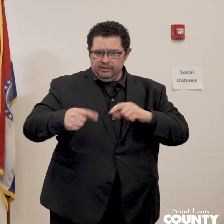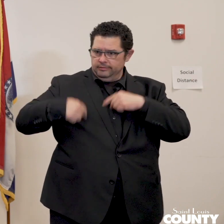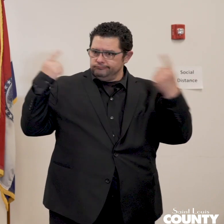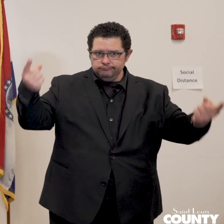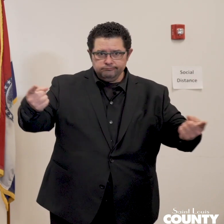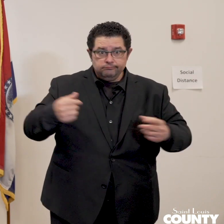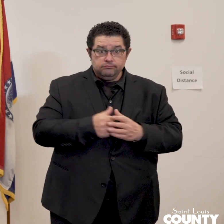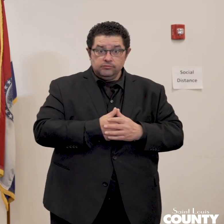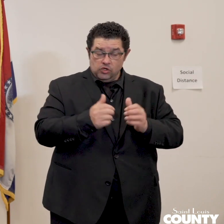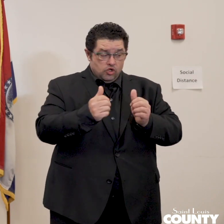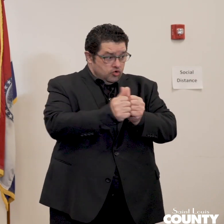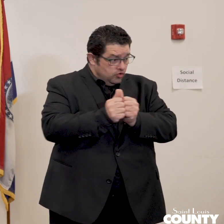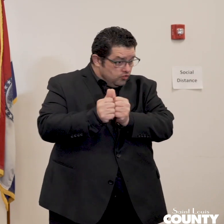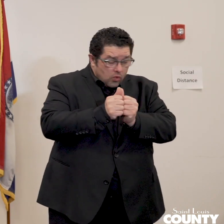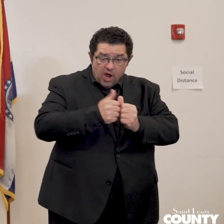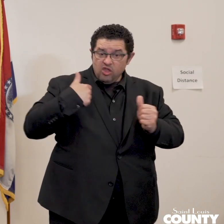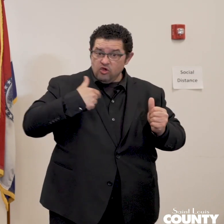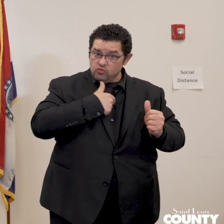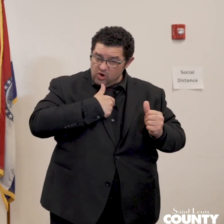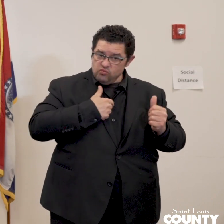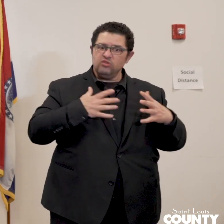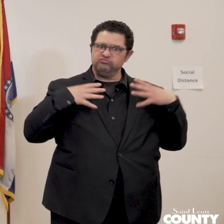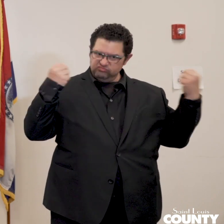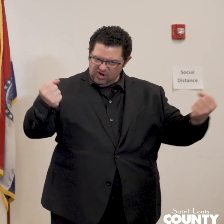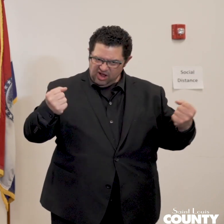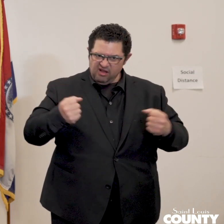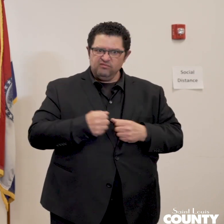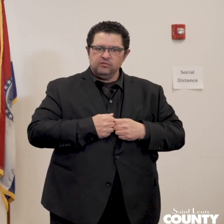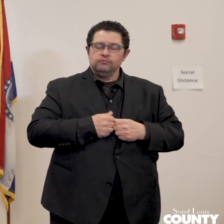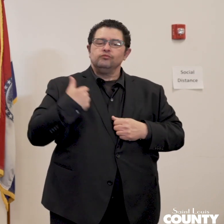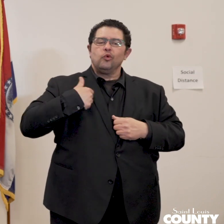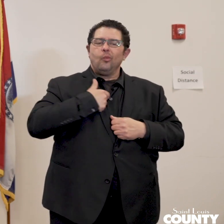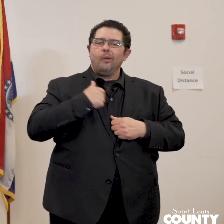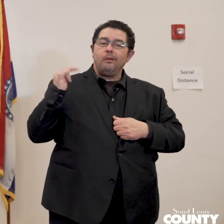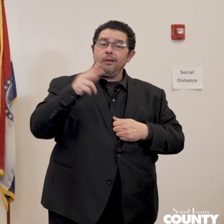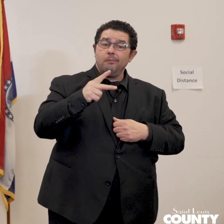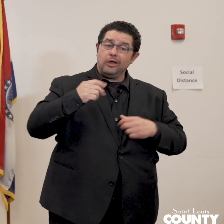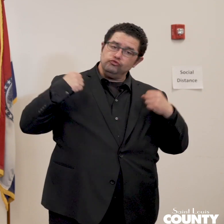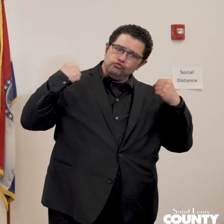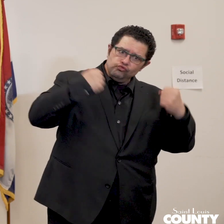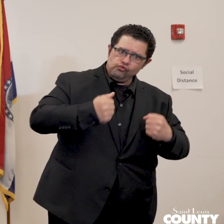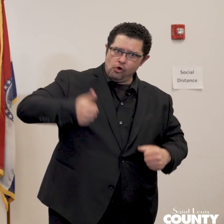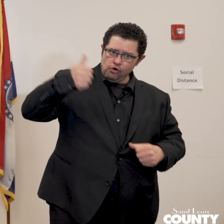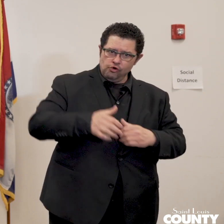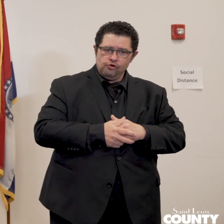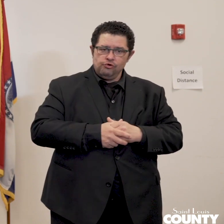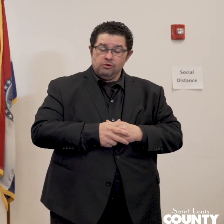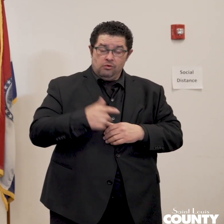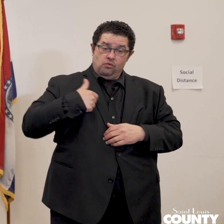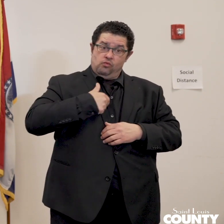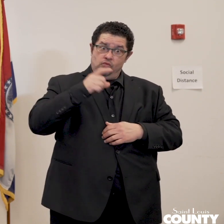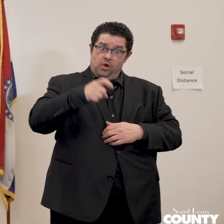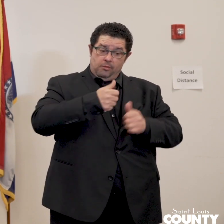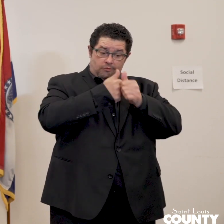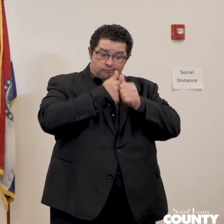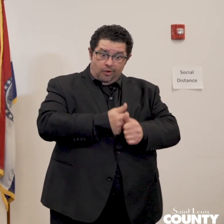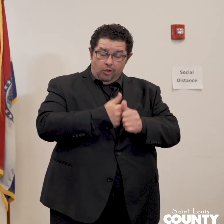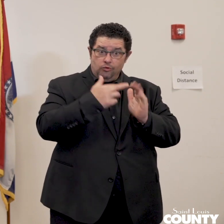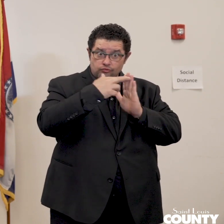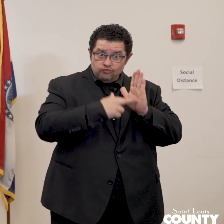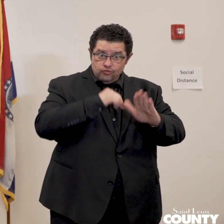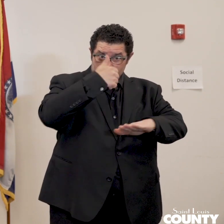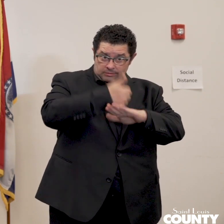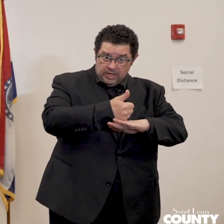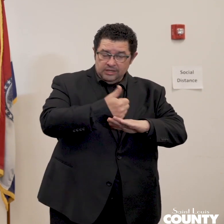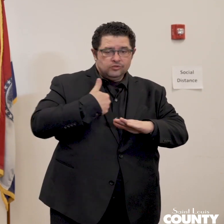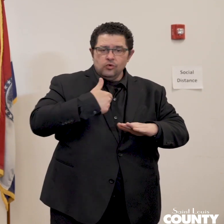this. Together we will come back stronger. And together we must continue to follow the restrictions that are in place so we don't undo